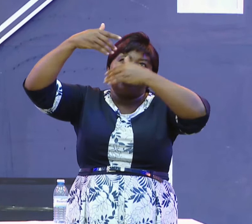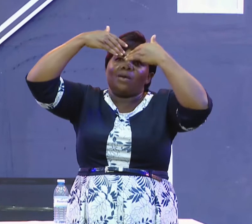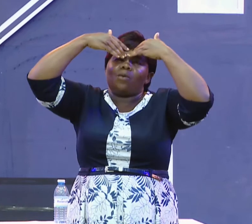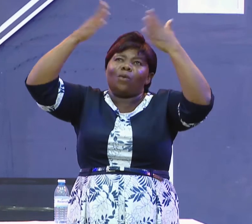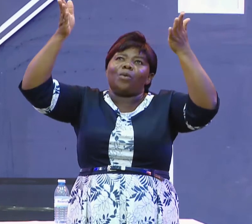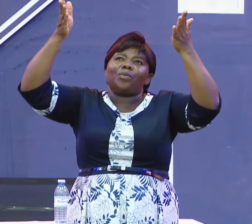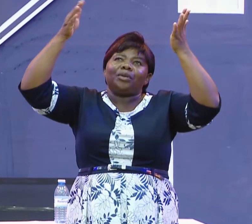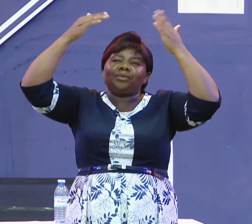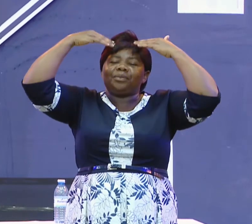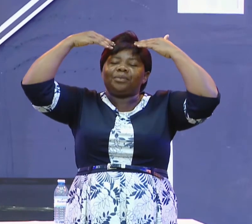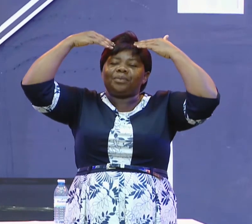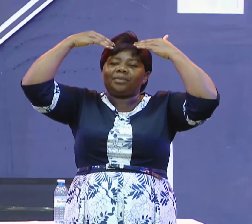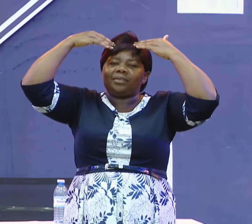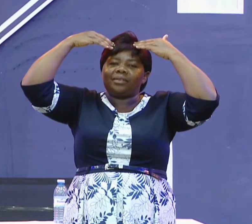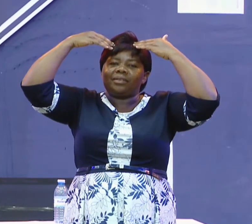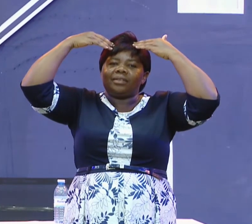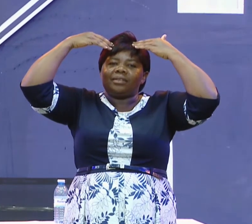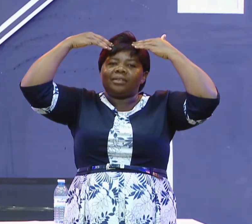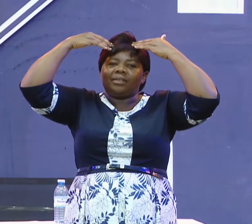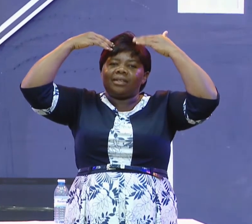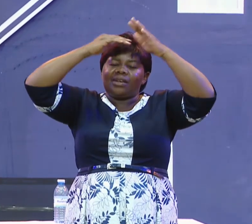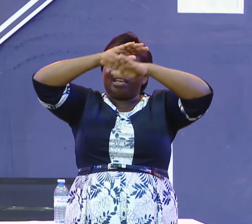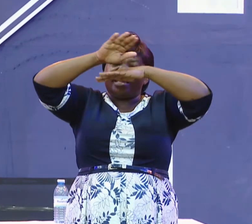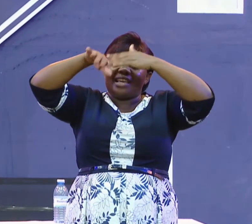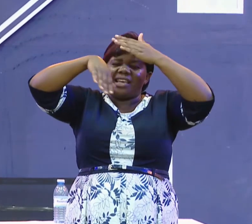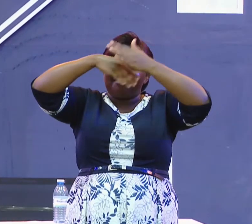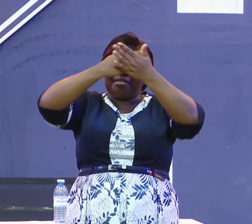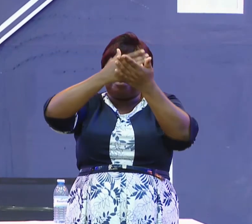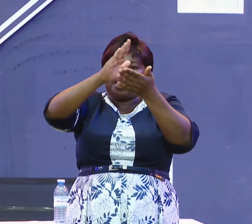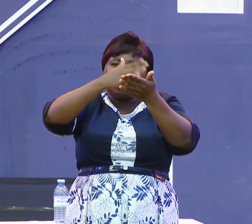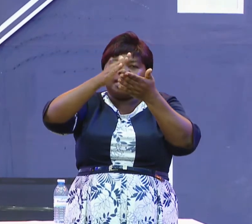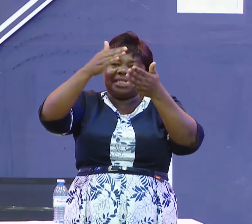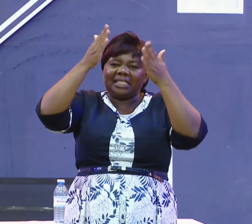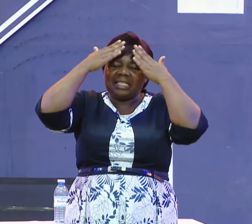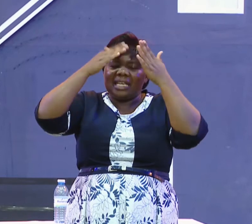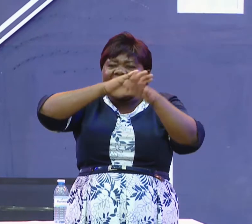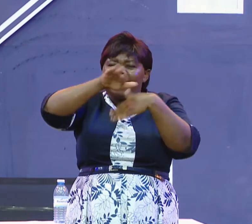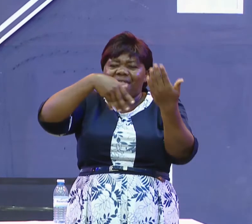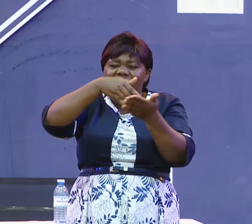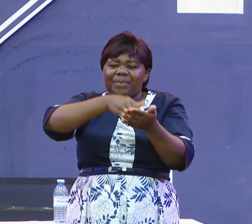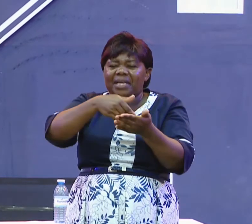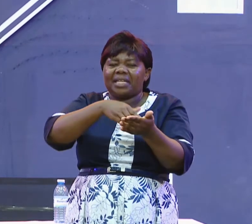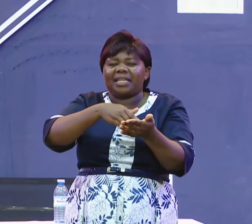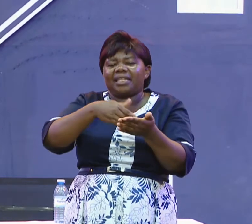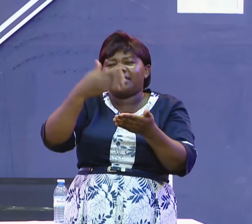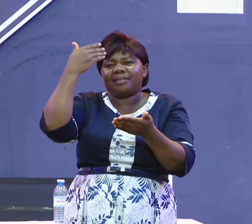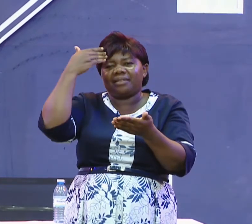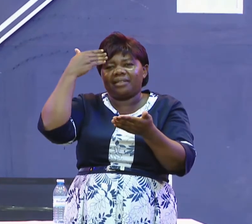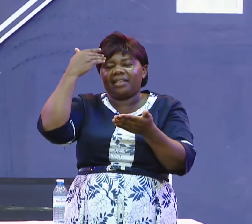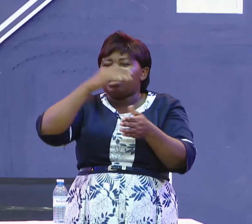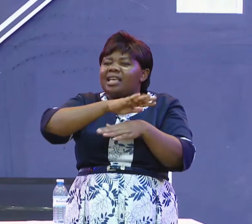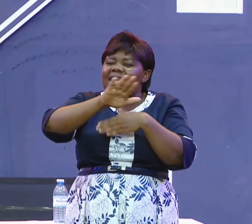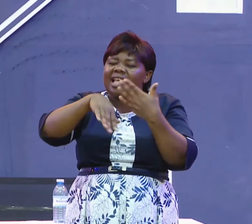Gubikuleko. Gubikuleko. Buli kabubi konna. Buli kabubi konna. Buli bunafu bwonna. Buli bunafu bwonna.